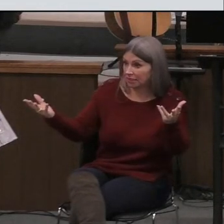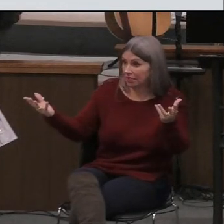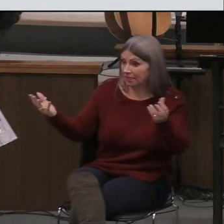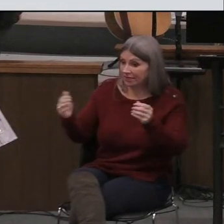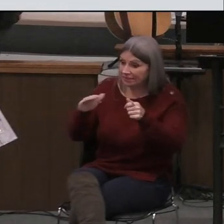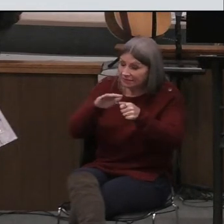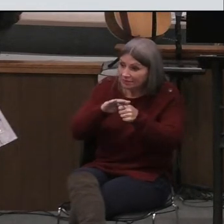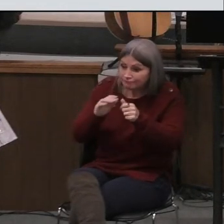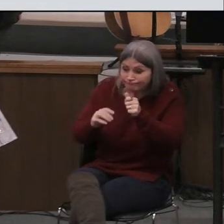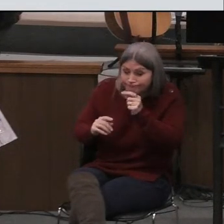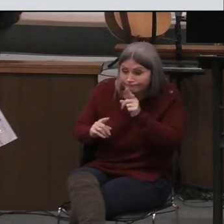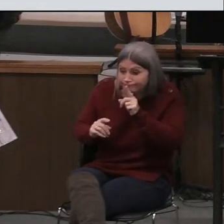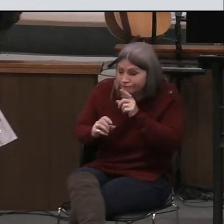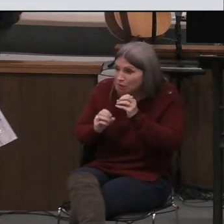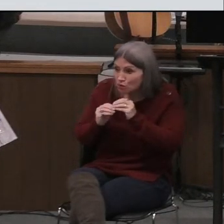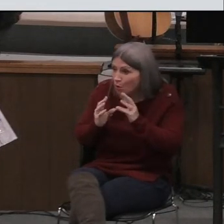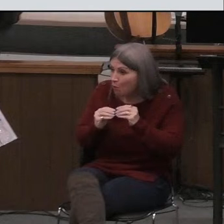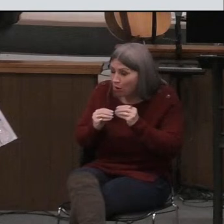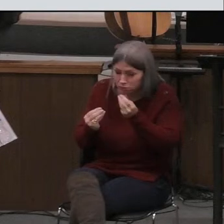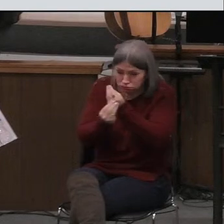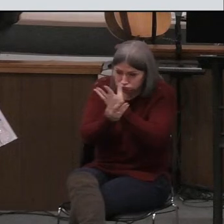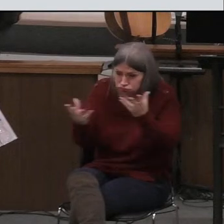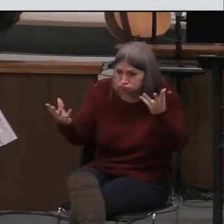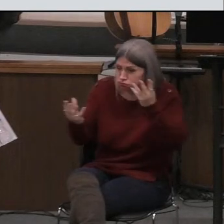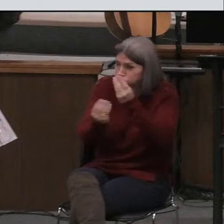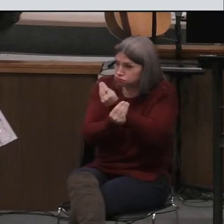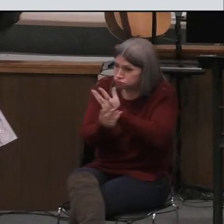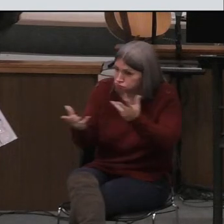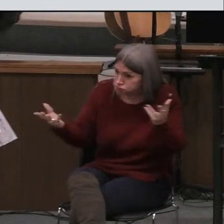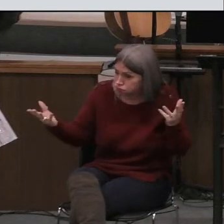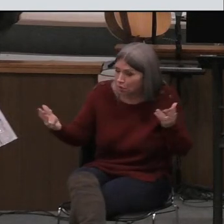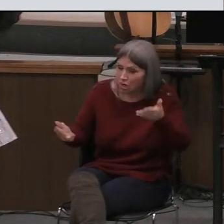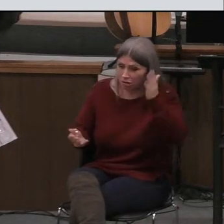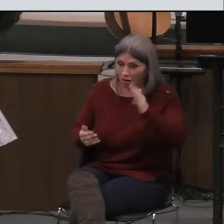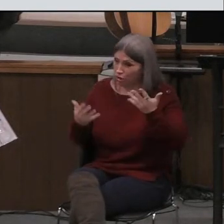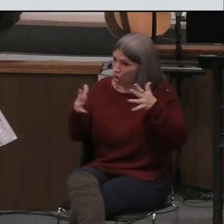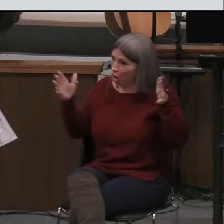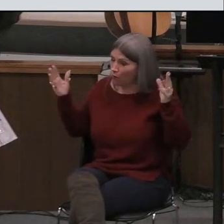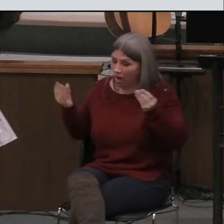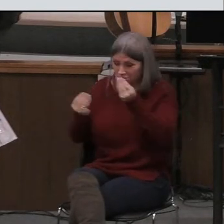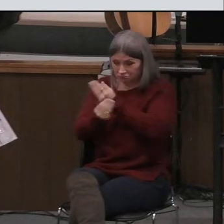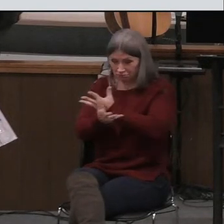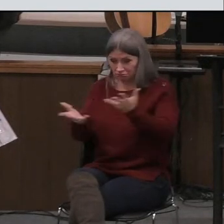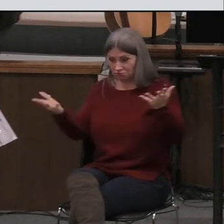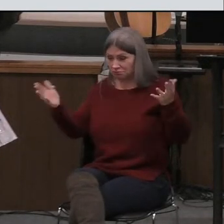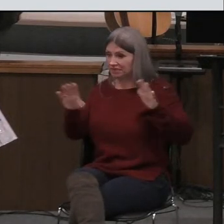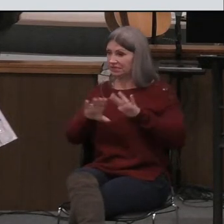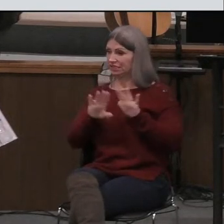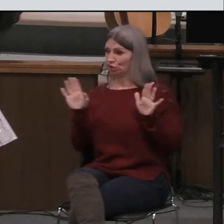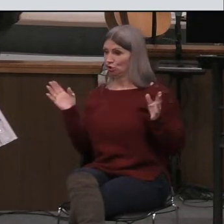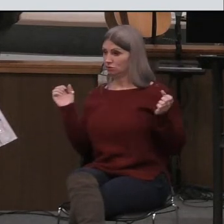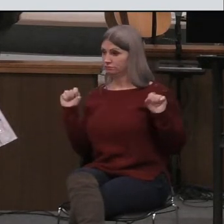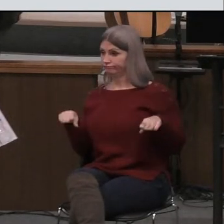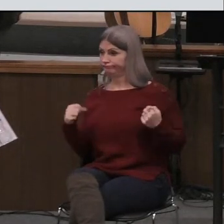secret that God has chosen to dwell in the hearts of Gentiles.